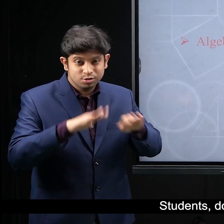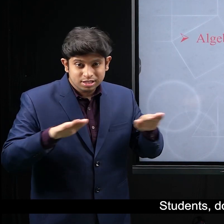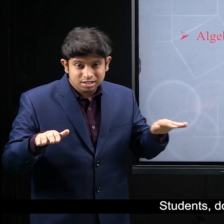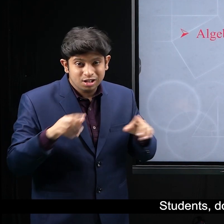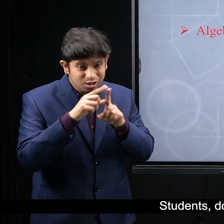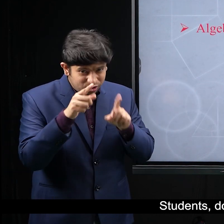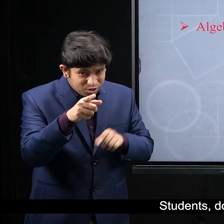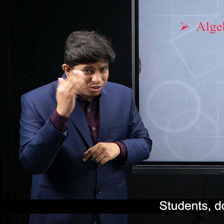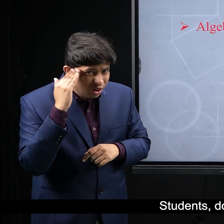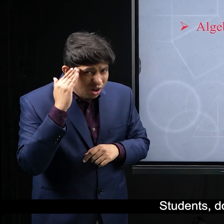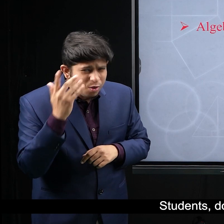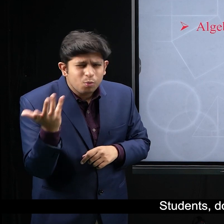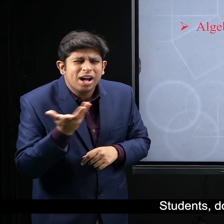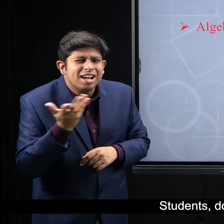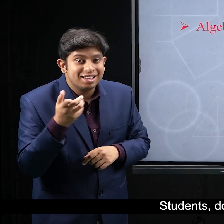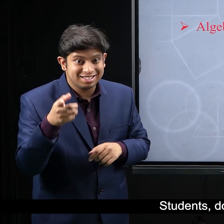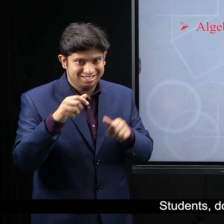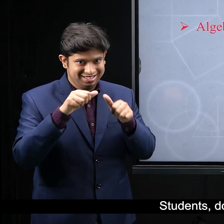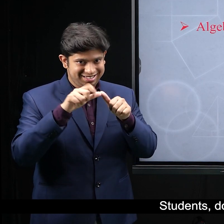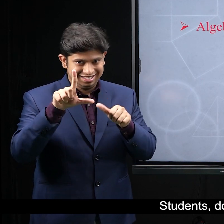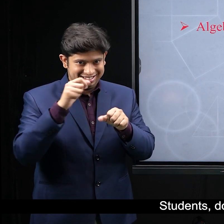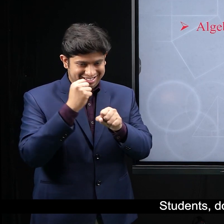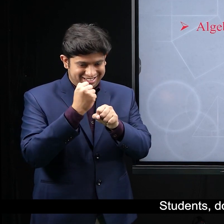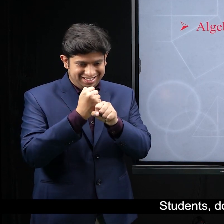Students, do you know what is algebra?